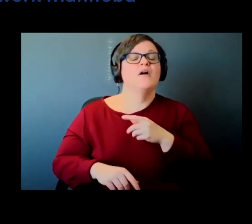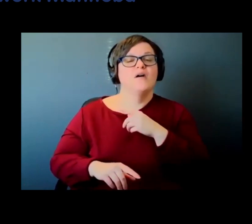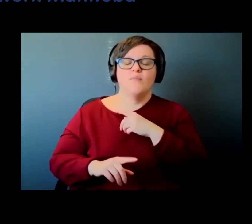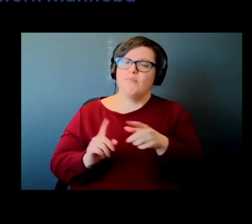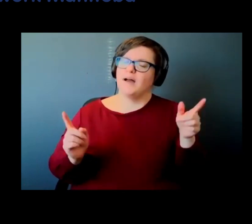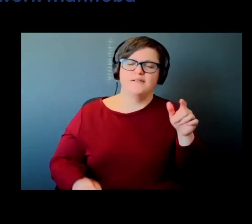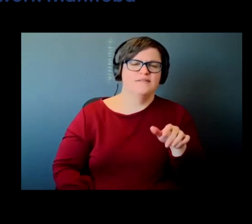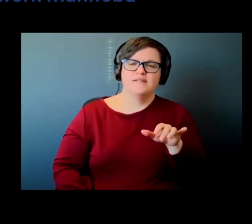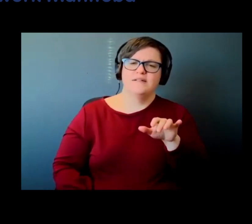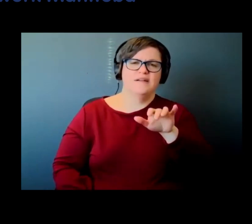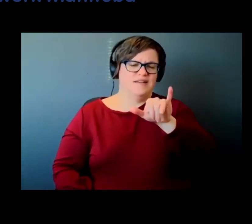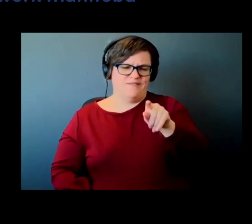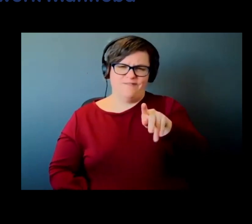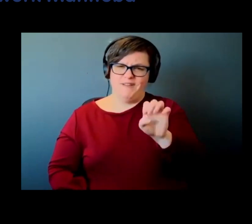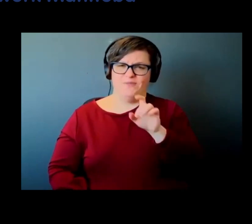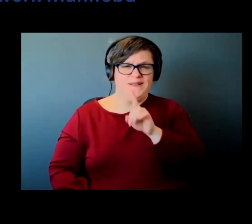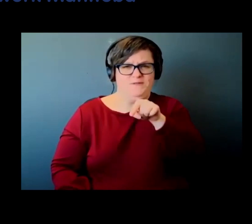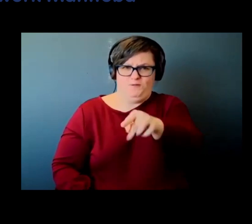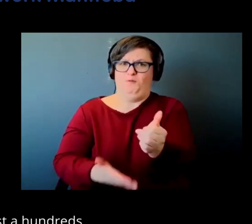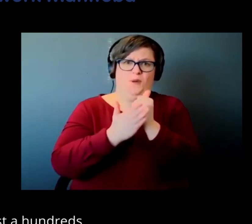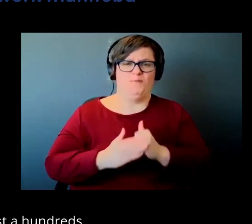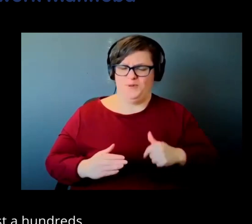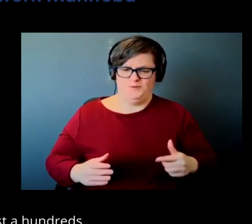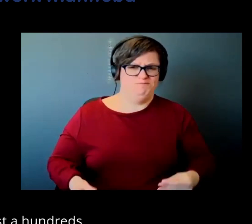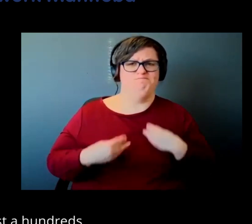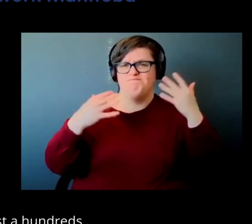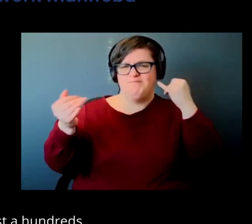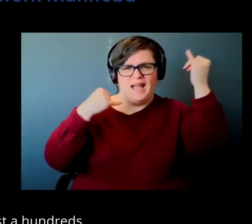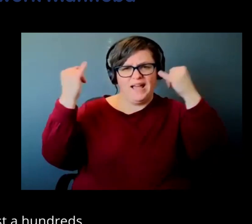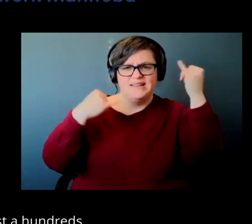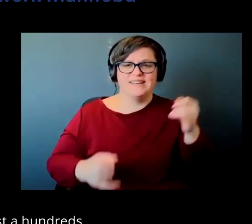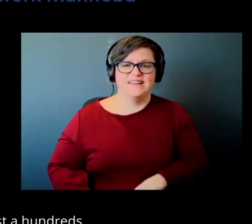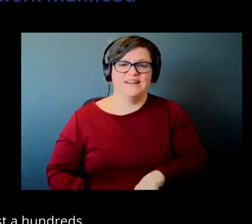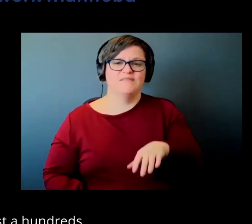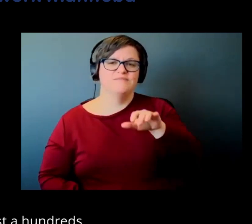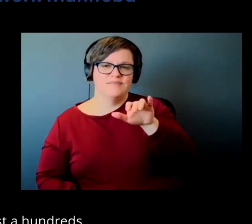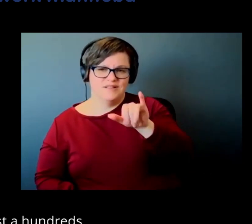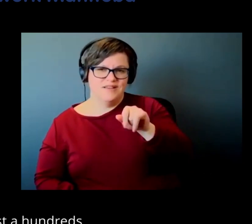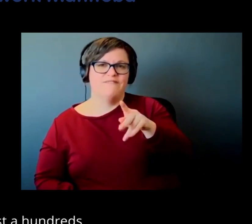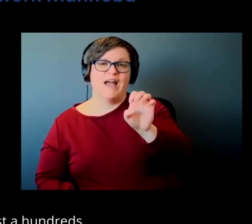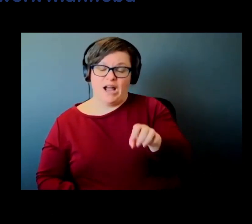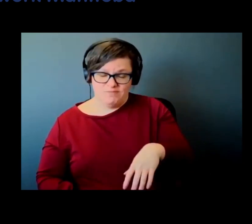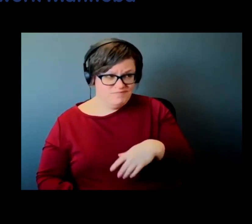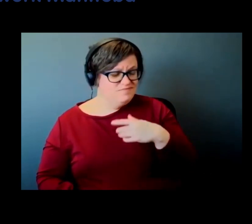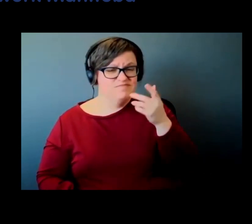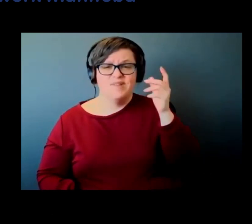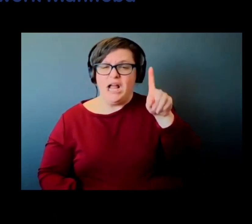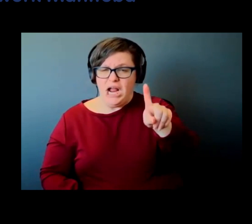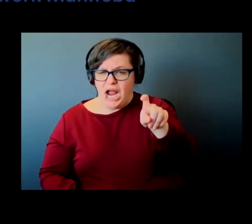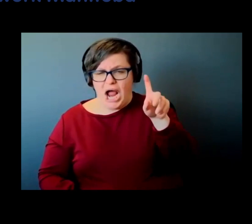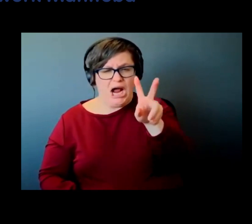just helped me put it all together. It was amazing. Thank you. Yeah, it's just hundreds and hundreds of photographs, and they're all